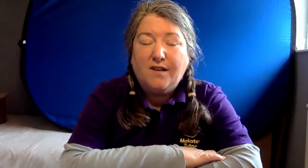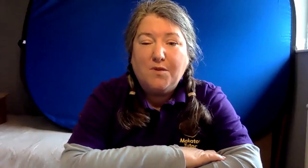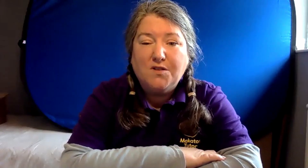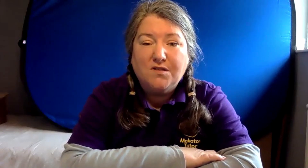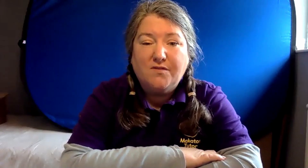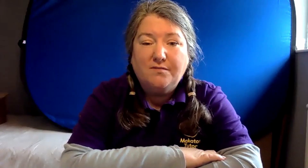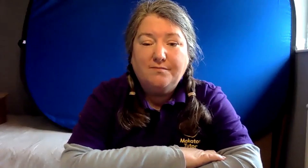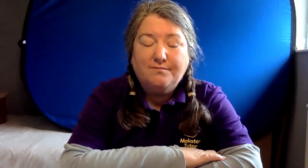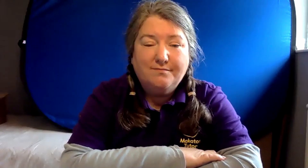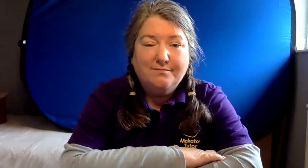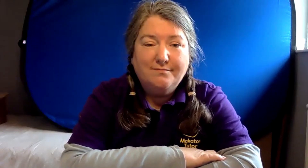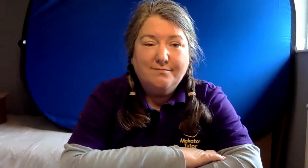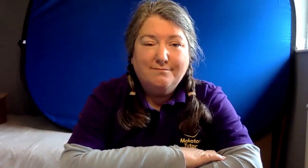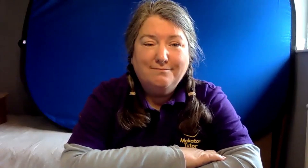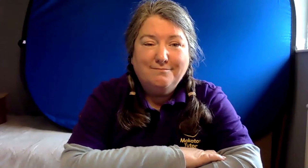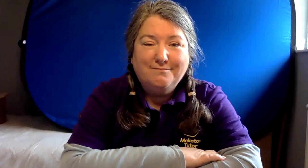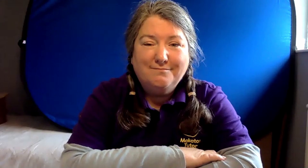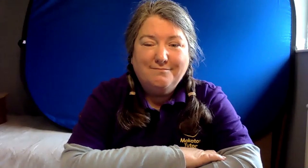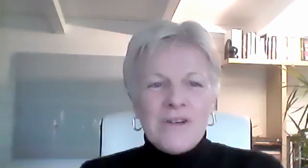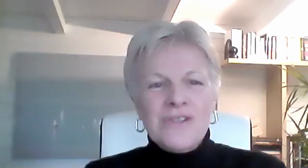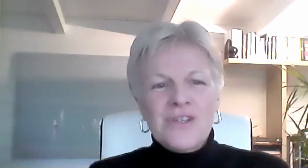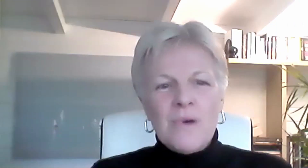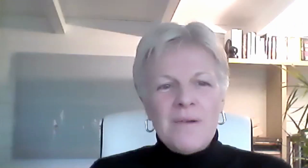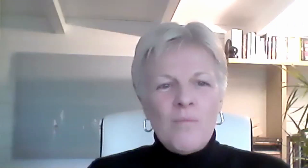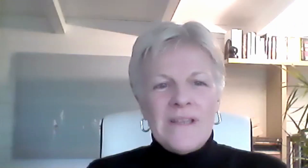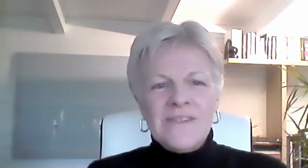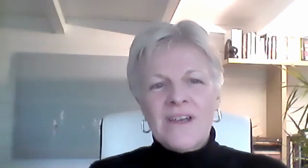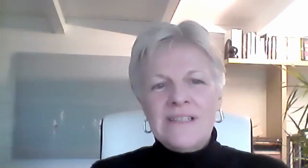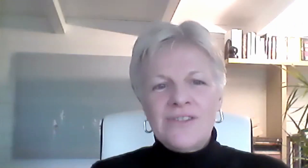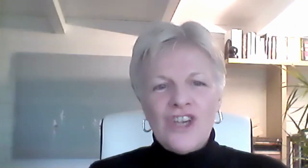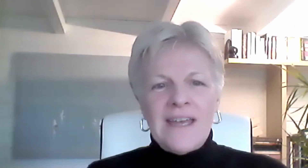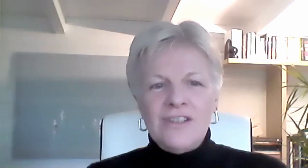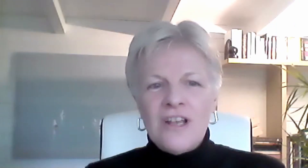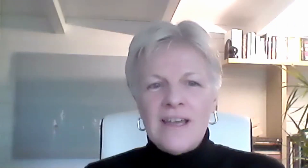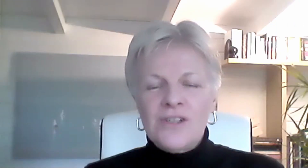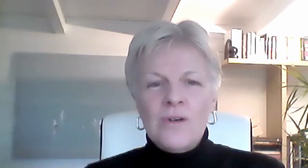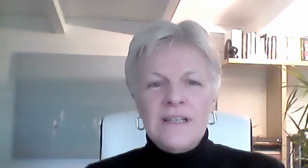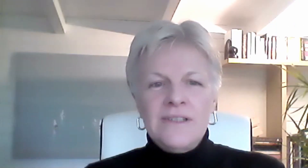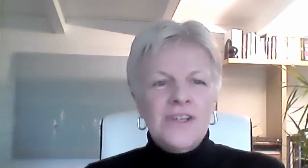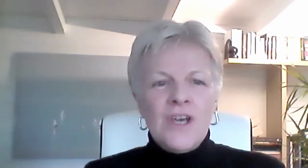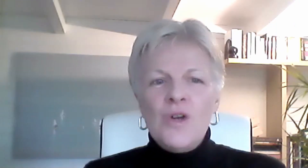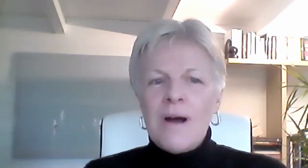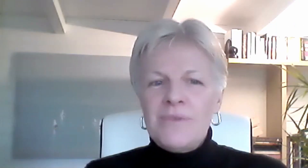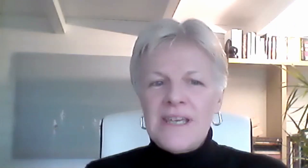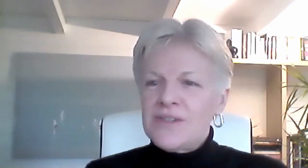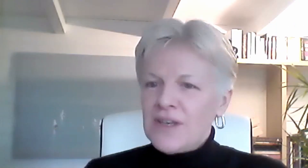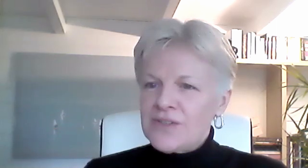most useful. So we have a question, when signs change, like toilet, who updates us